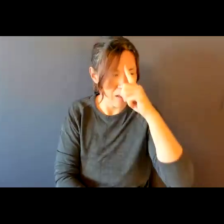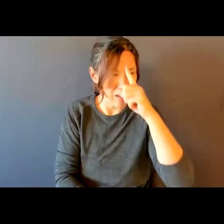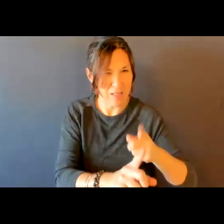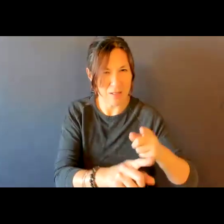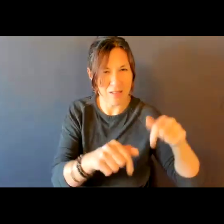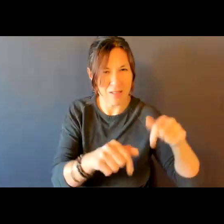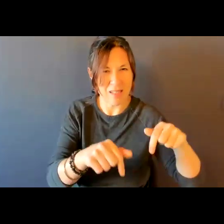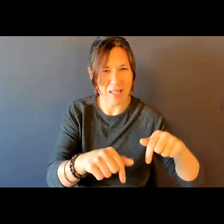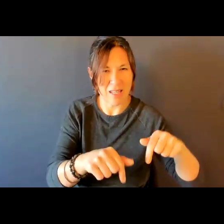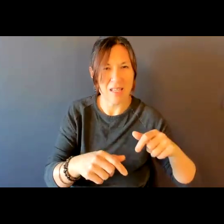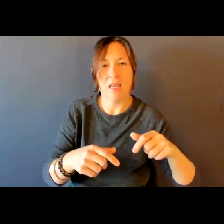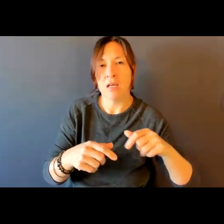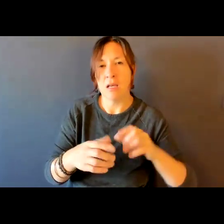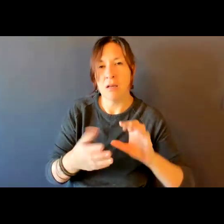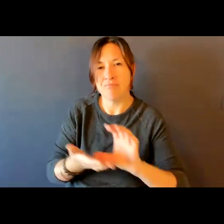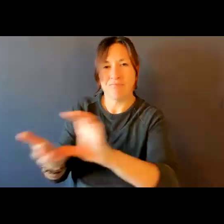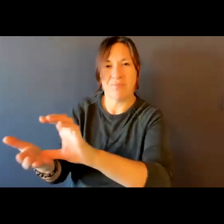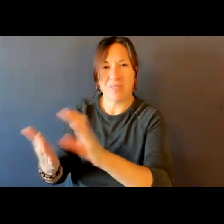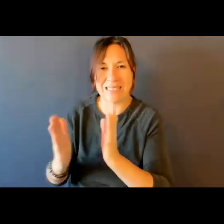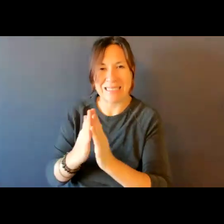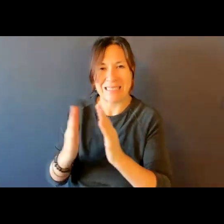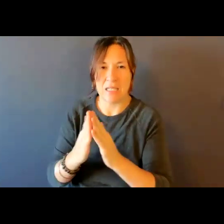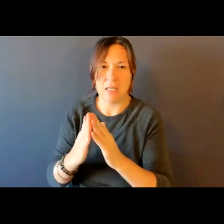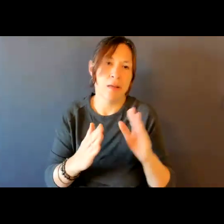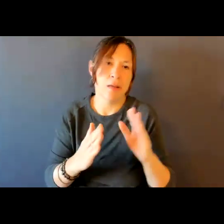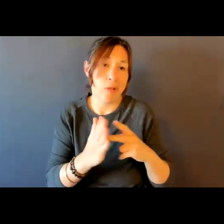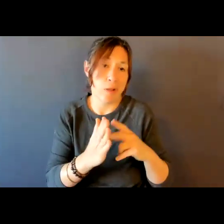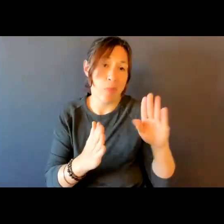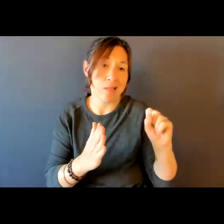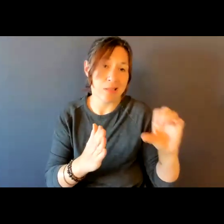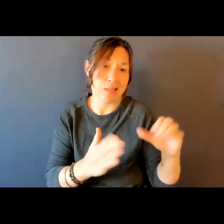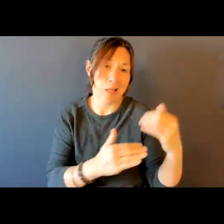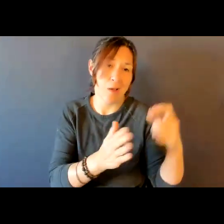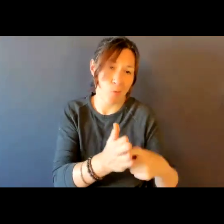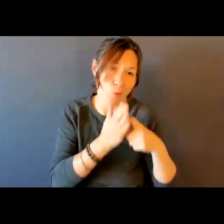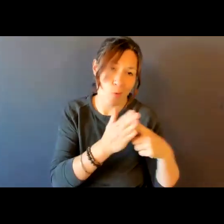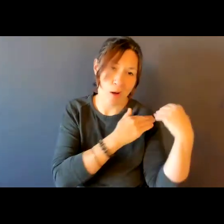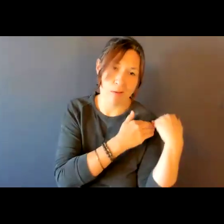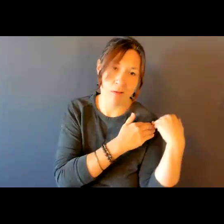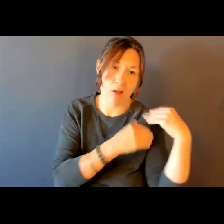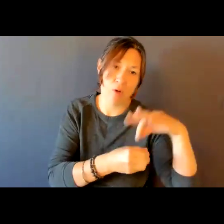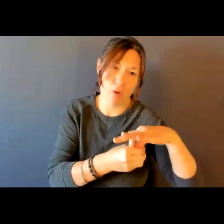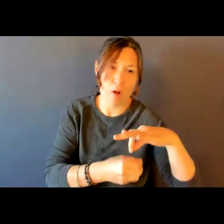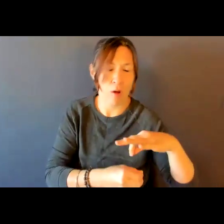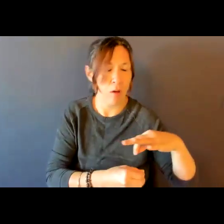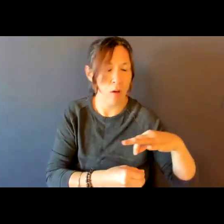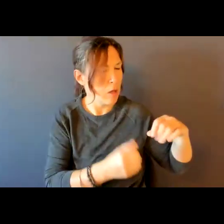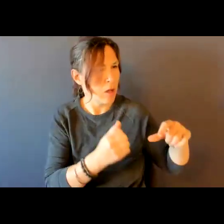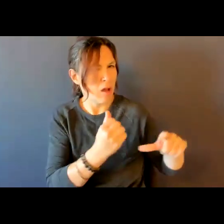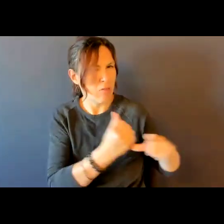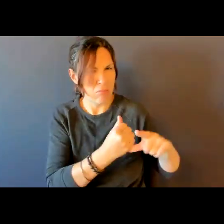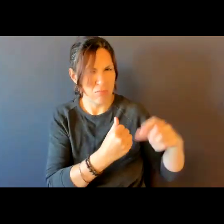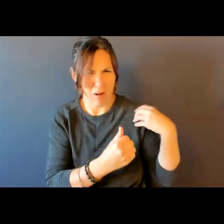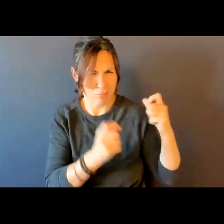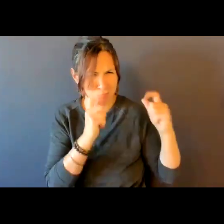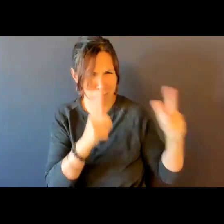of having it be a city managed trust, then we have to bring it before this body. for approval. Okay. It's just the first time I remember that happening, so Yeah. it was a bit of a surprise to me.